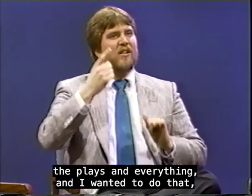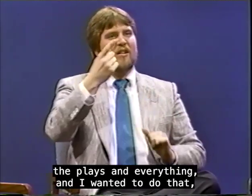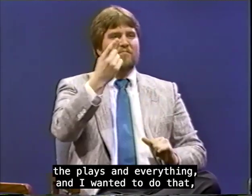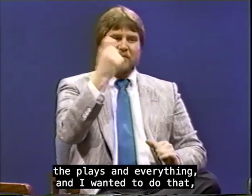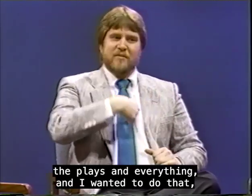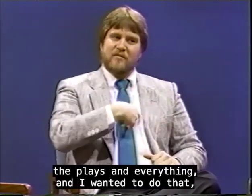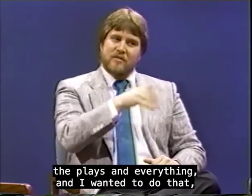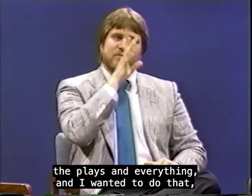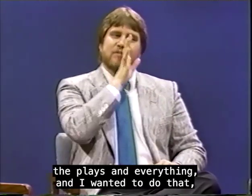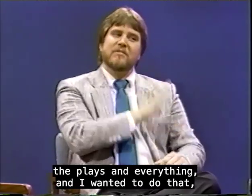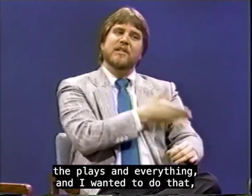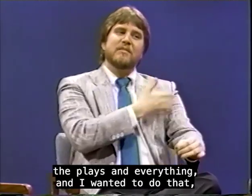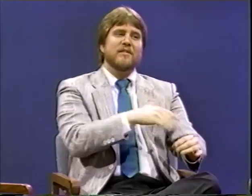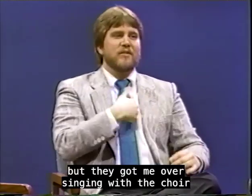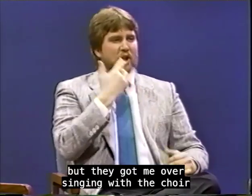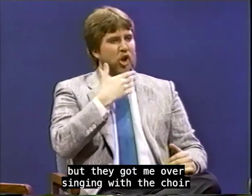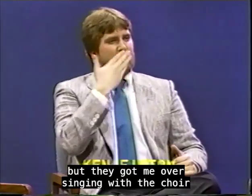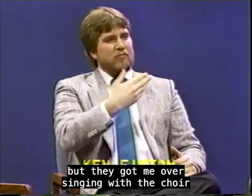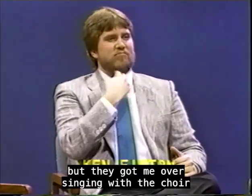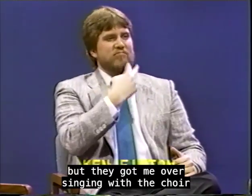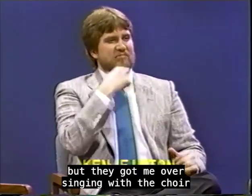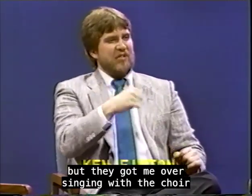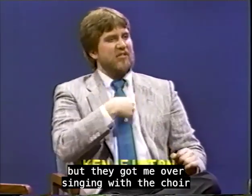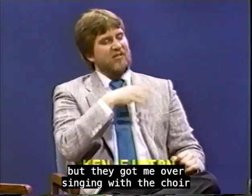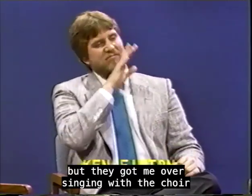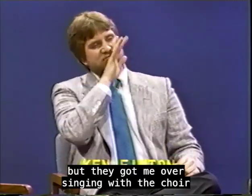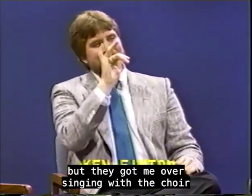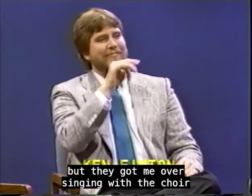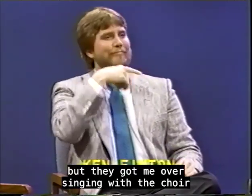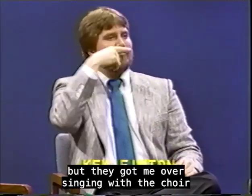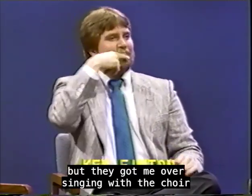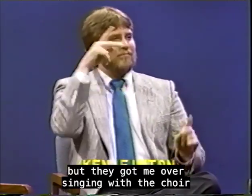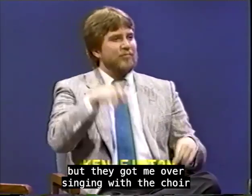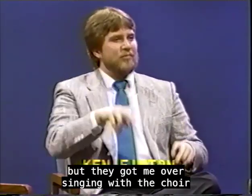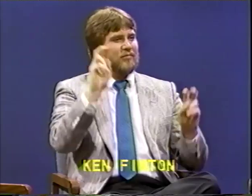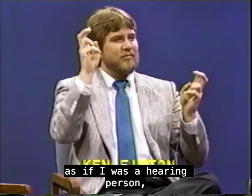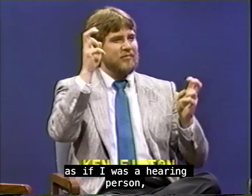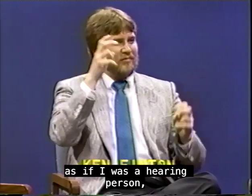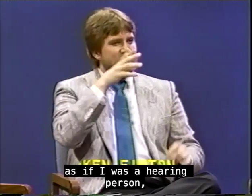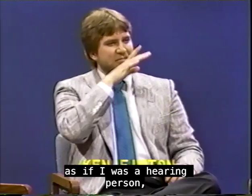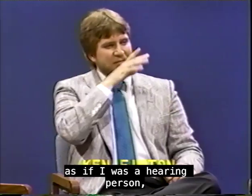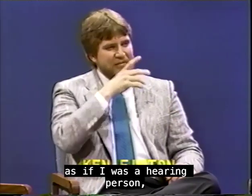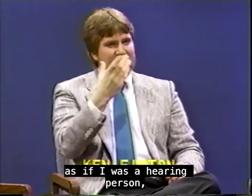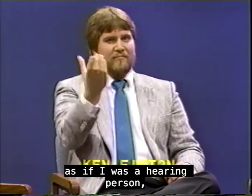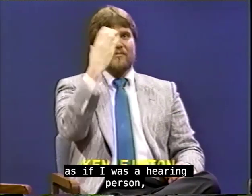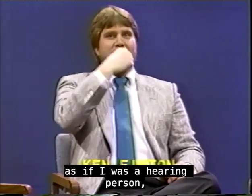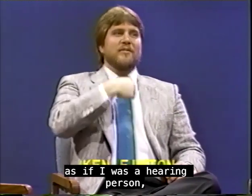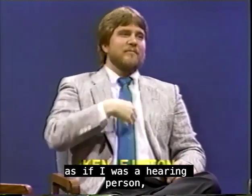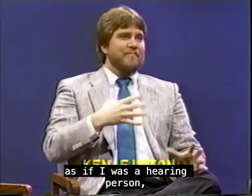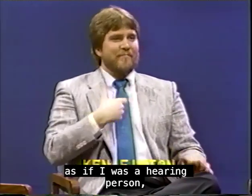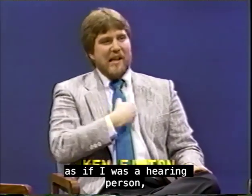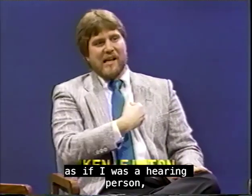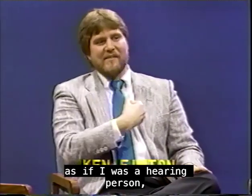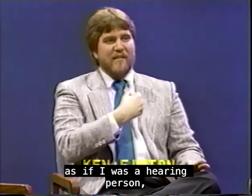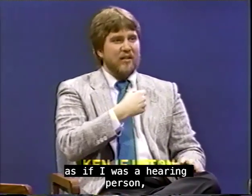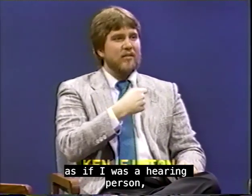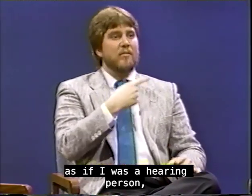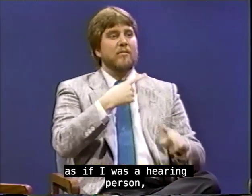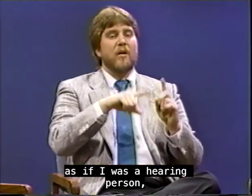everything, and I wanted to do that, but they got me over singing with the choir as if I was a hearing person, and I was forced to do